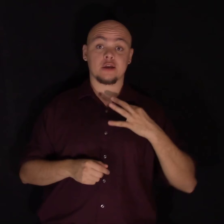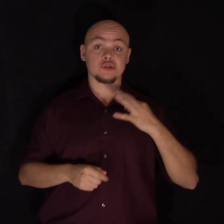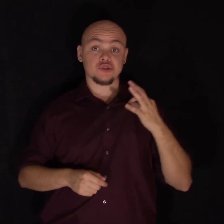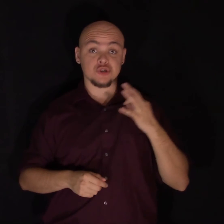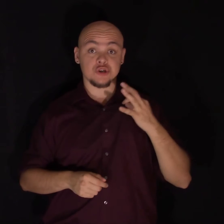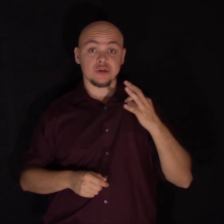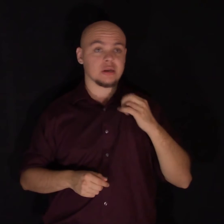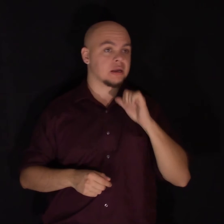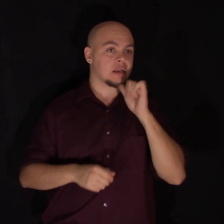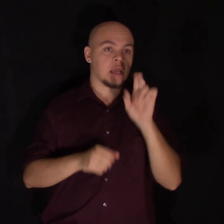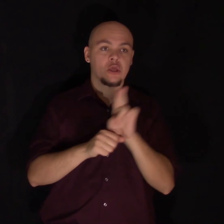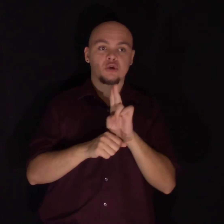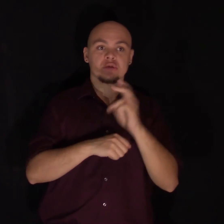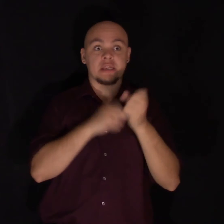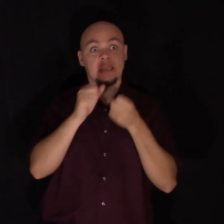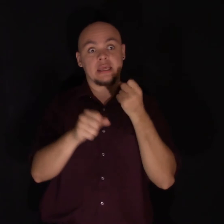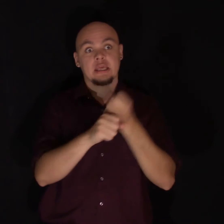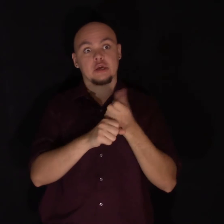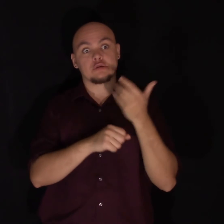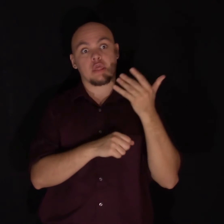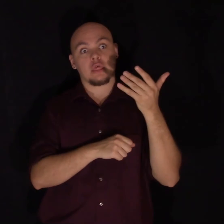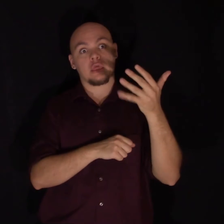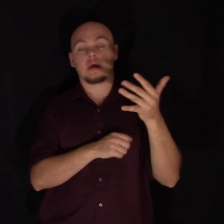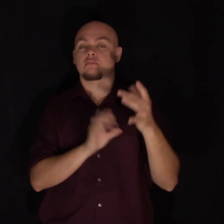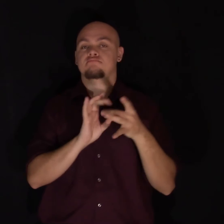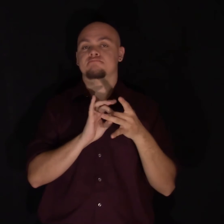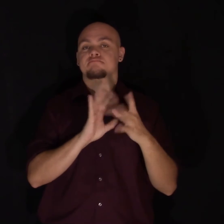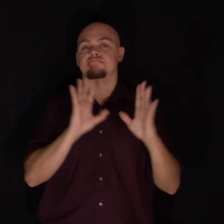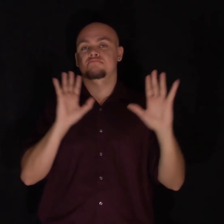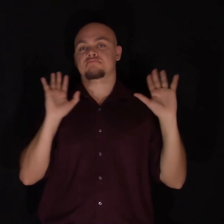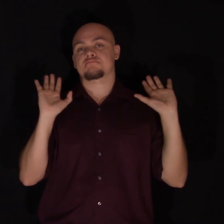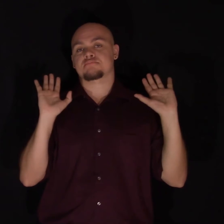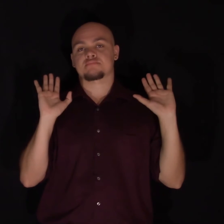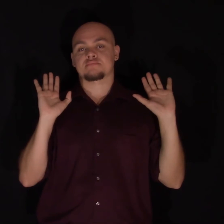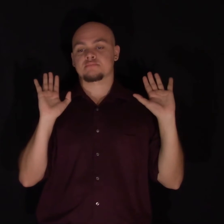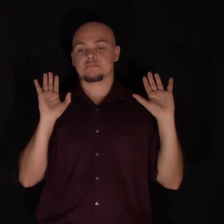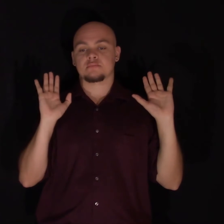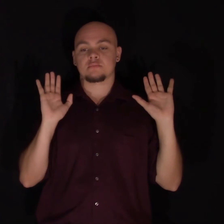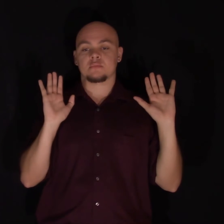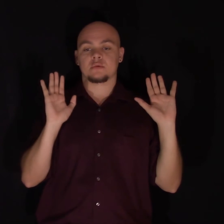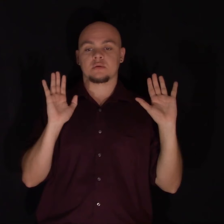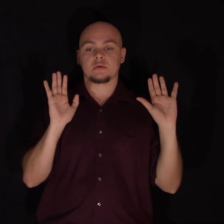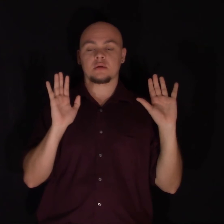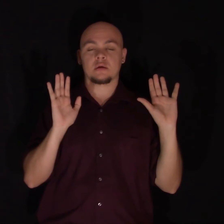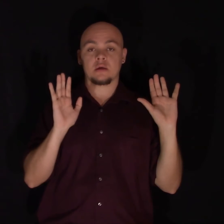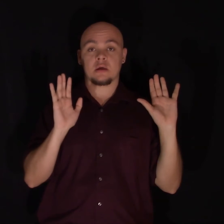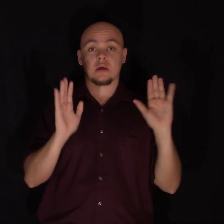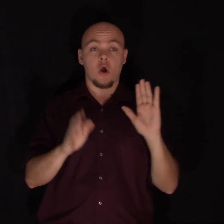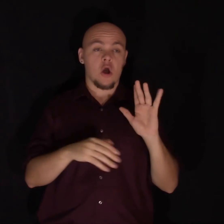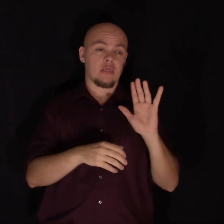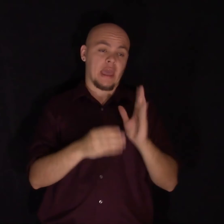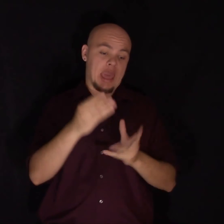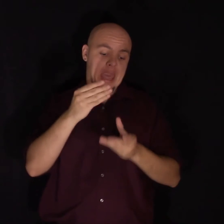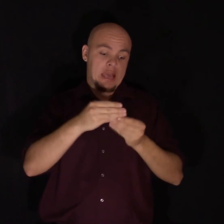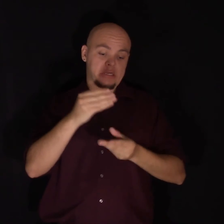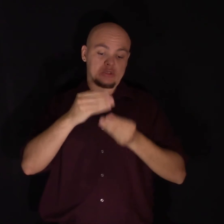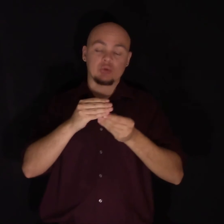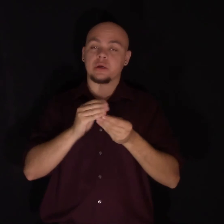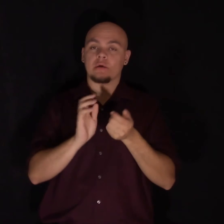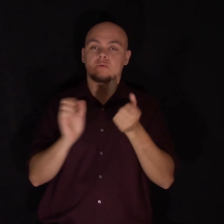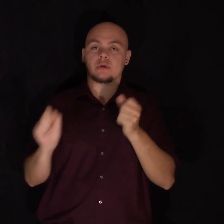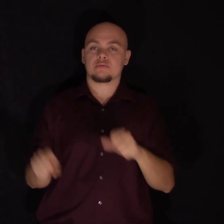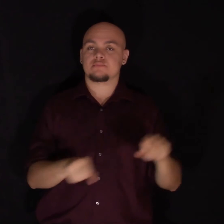that I haven't worn in years, it's time for me to let it go. We've got to cut the extraneous out of our lives, and we've got to learn